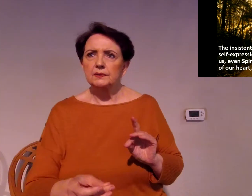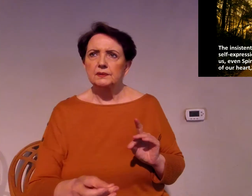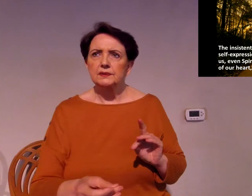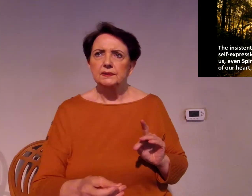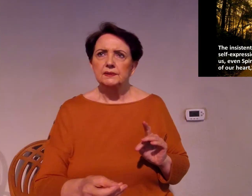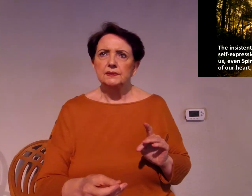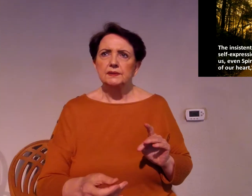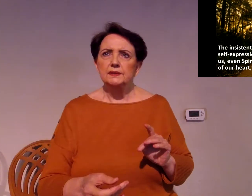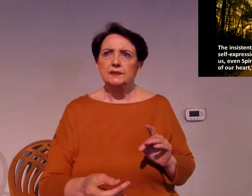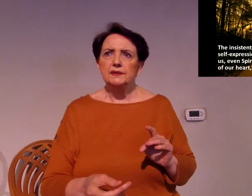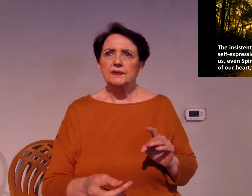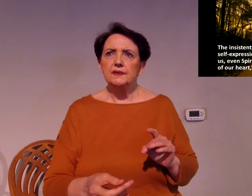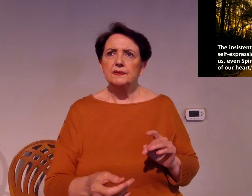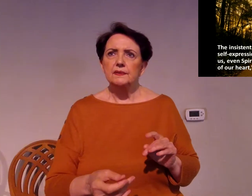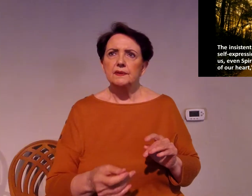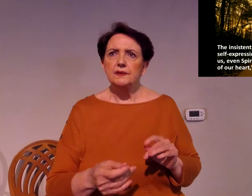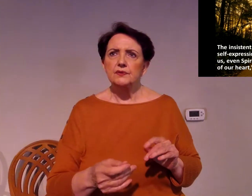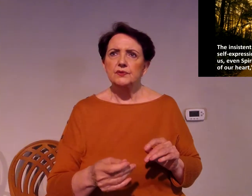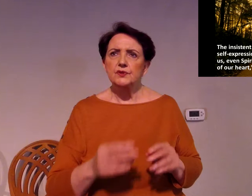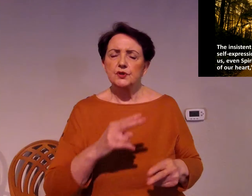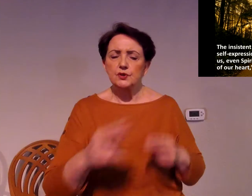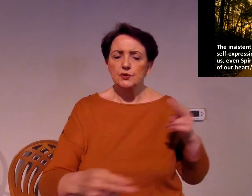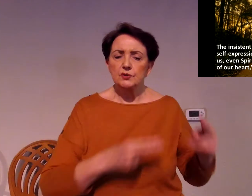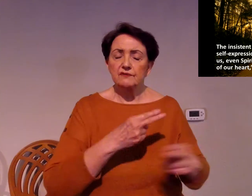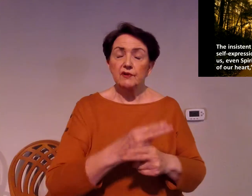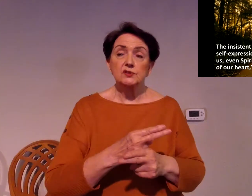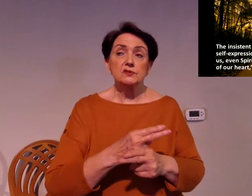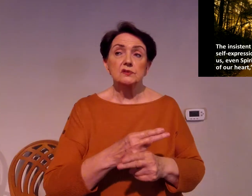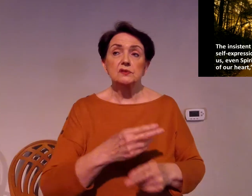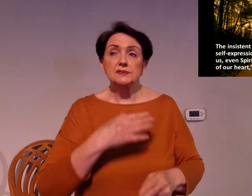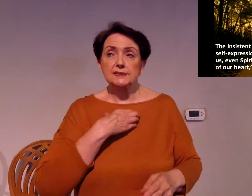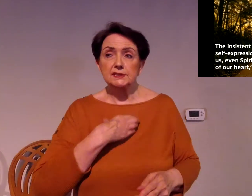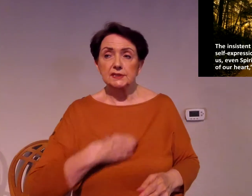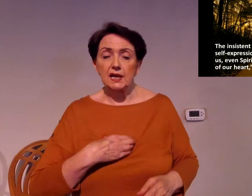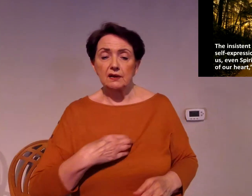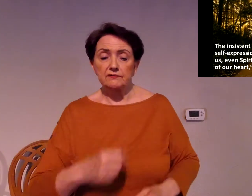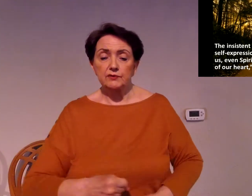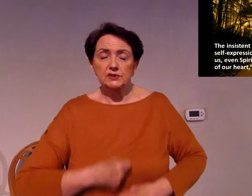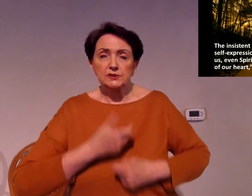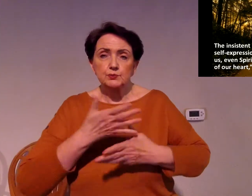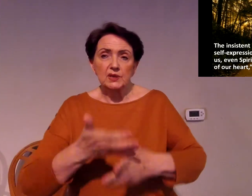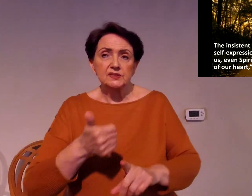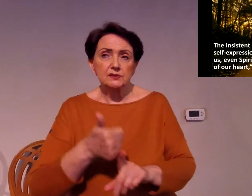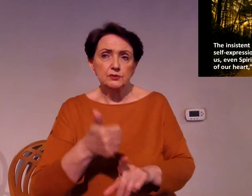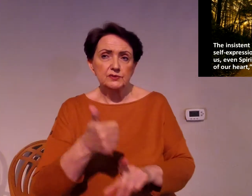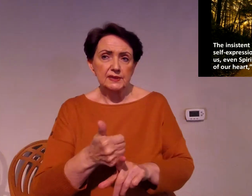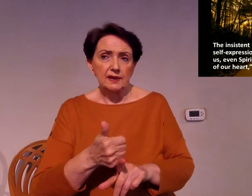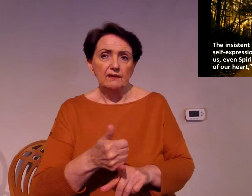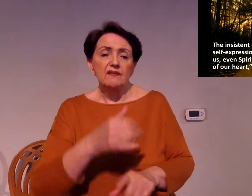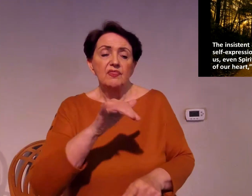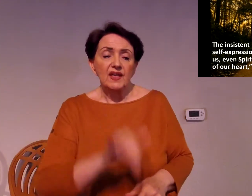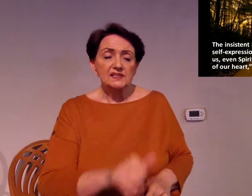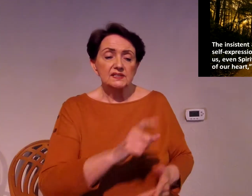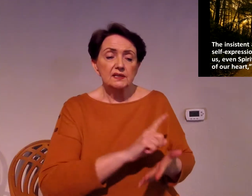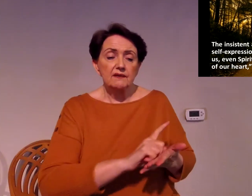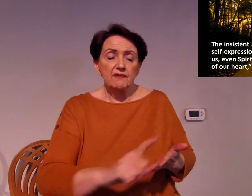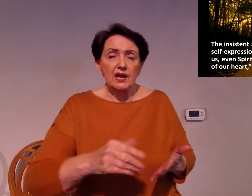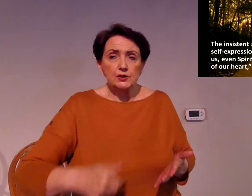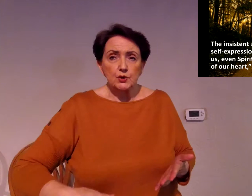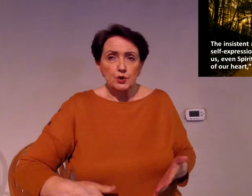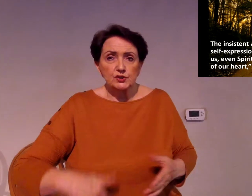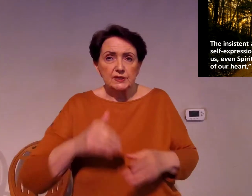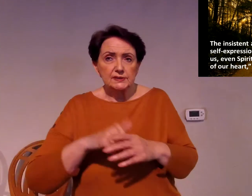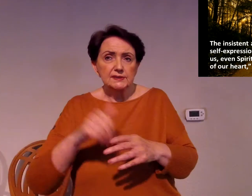the insistent, universal desire for self-expression is the divine urge within each of us. It